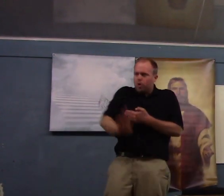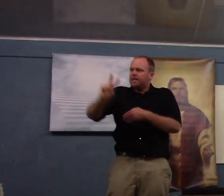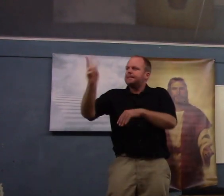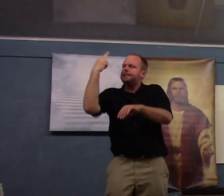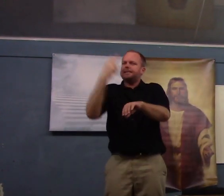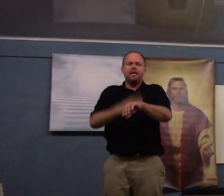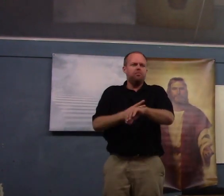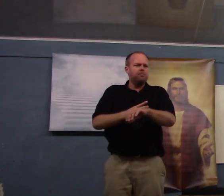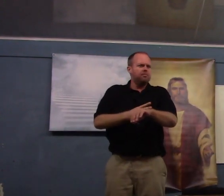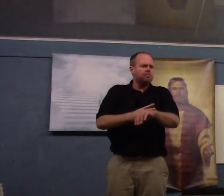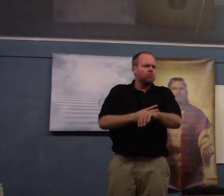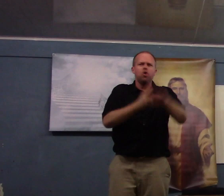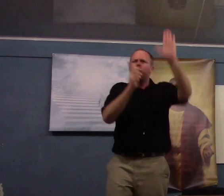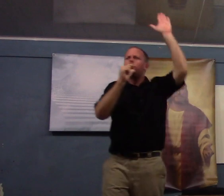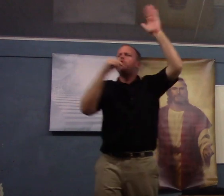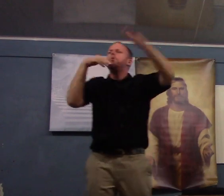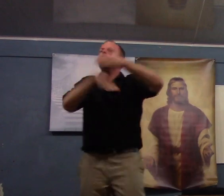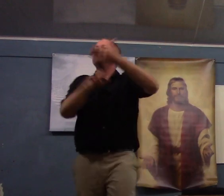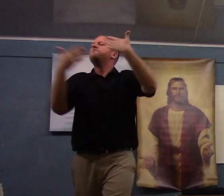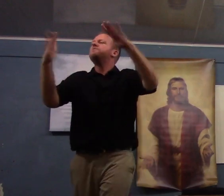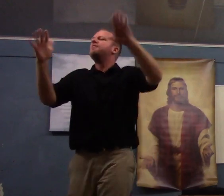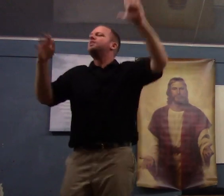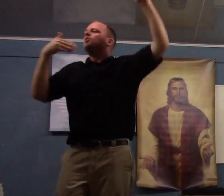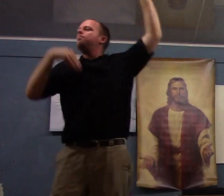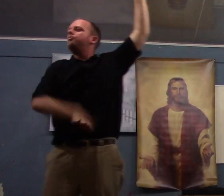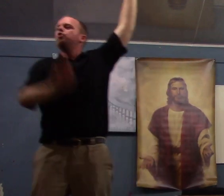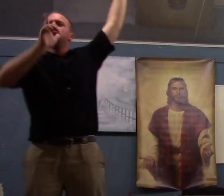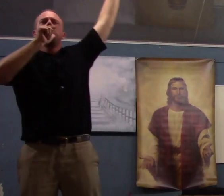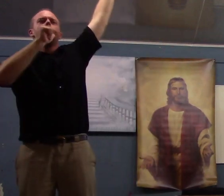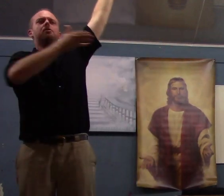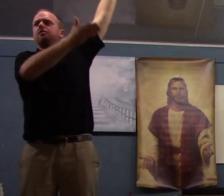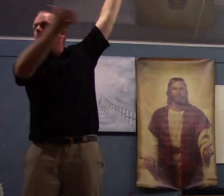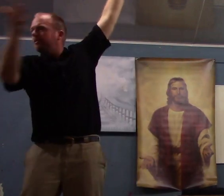If you are not born the second time, who of you is born?